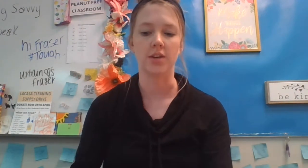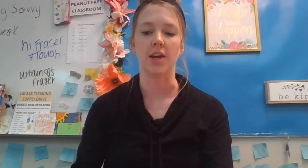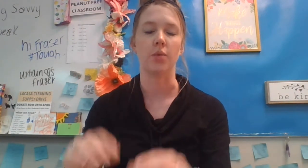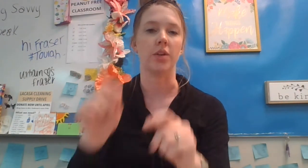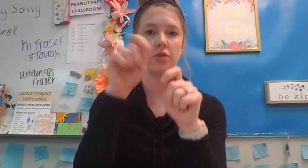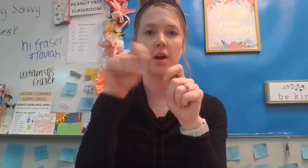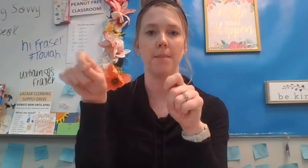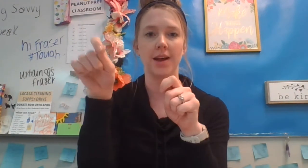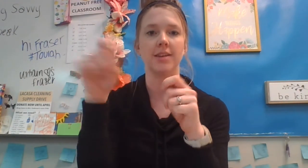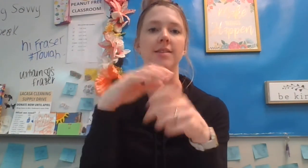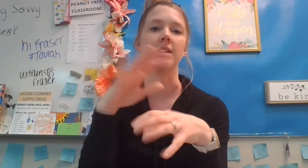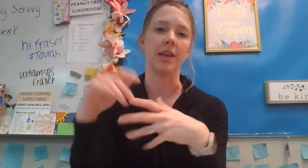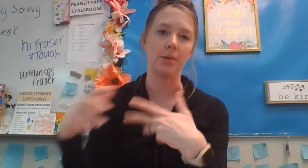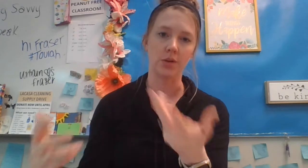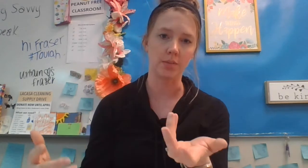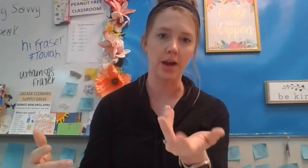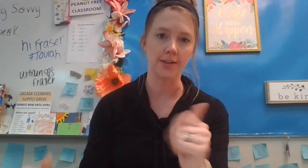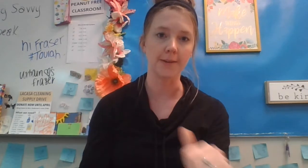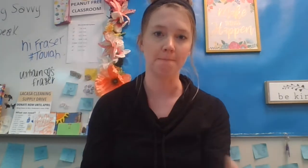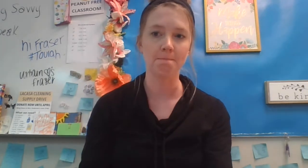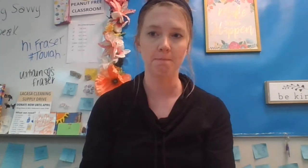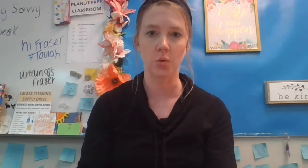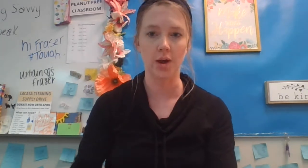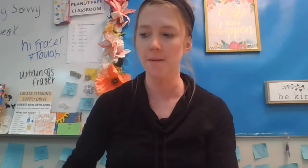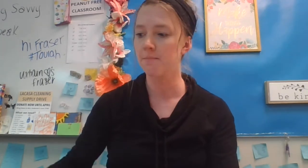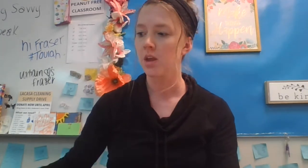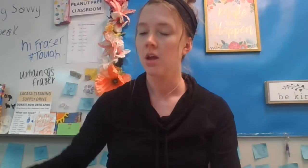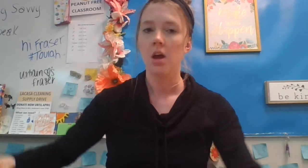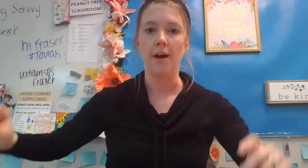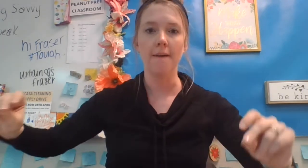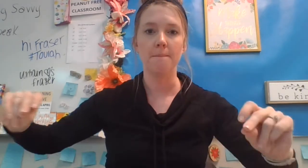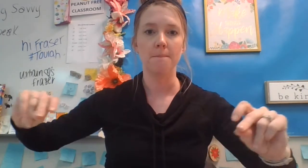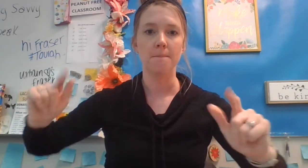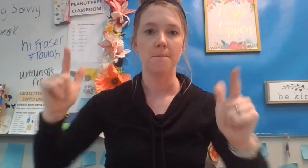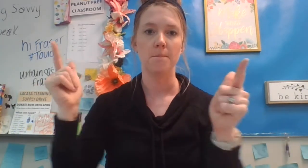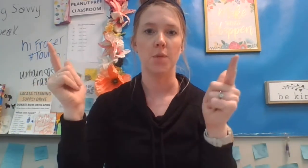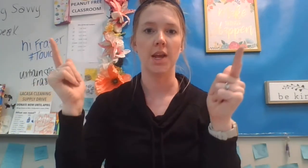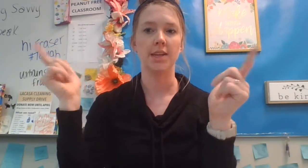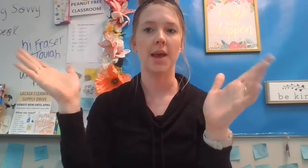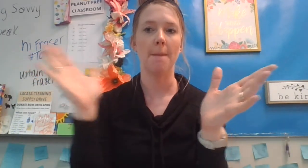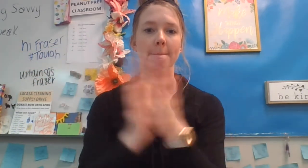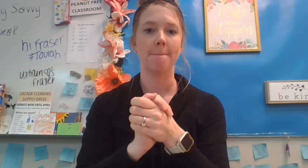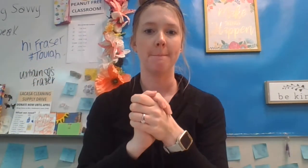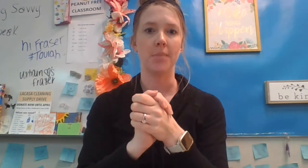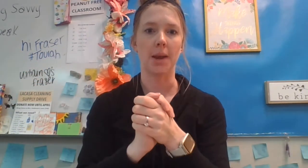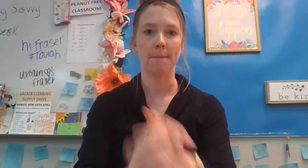just did, where they're drawing boxes and labeling those boxes. Okay? All right. Ready, set, break.